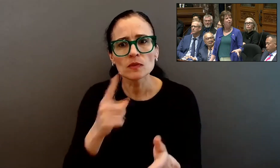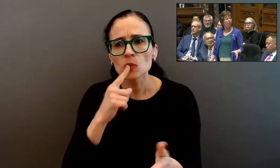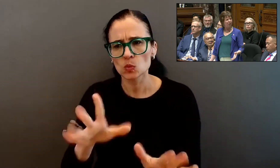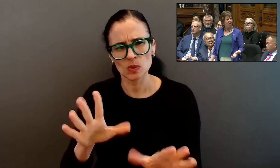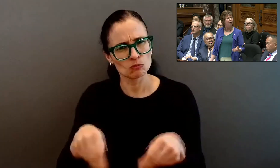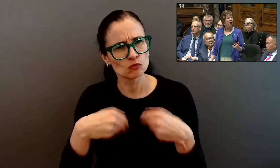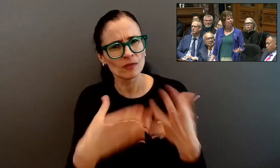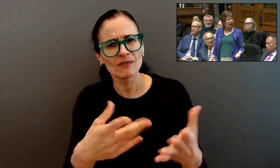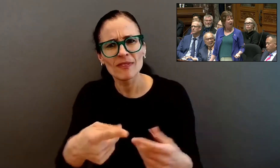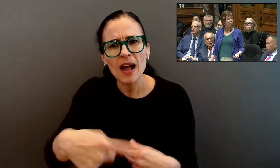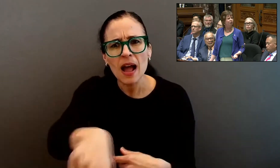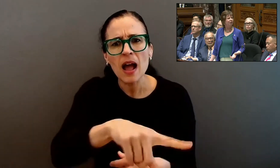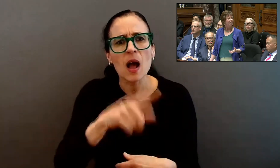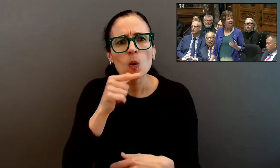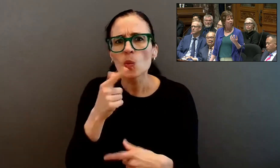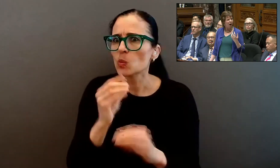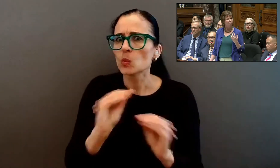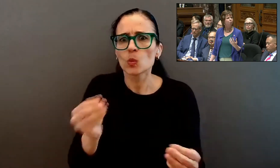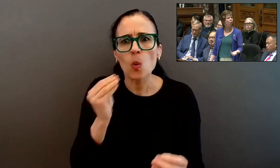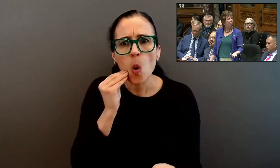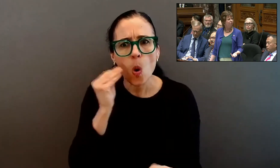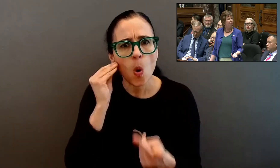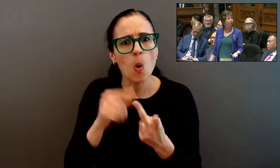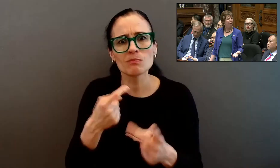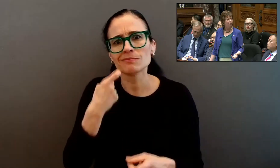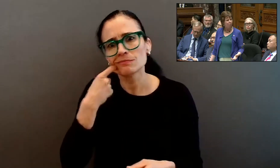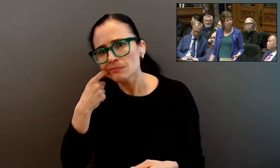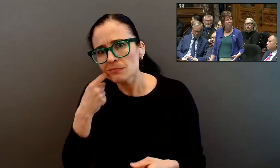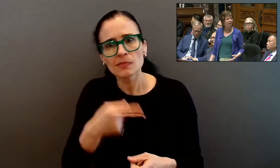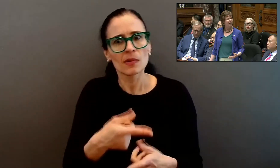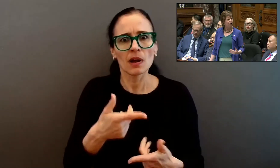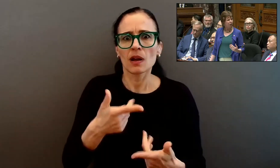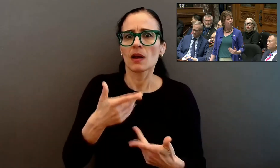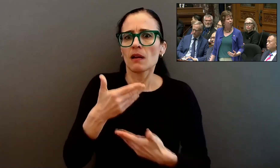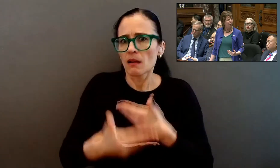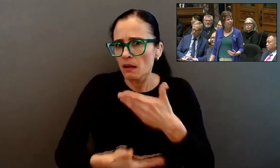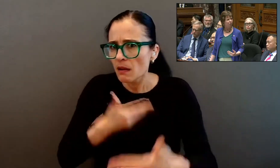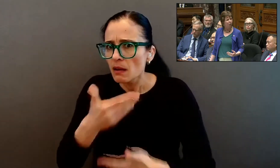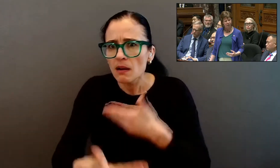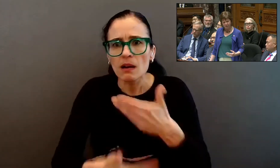hear people that are now housed, now have more than full-time employment and are